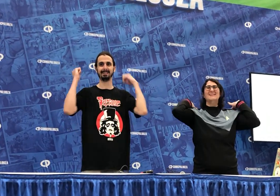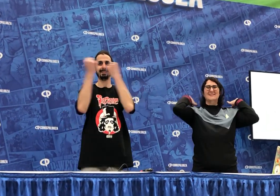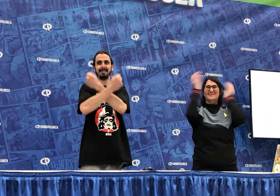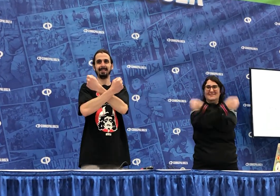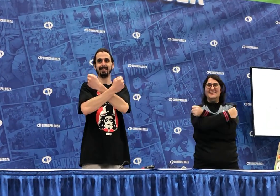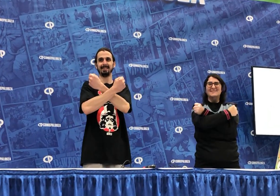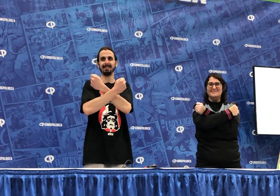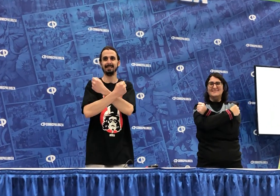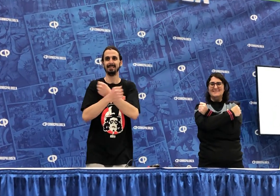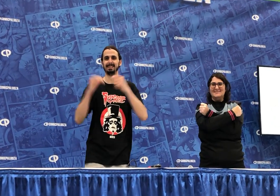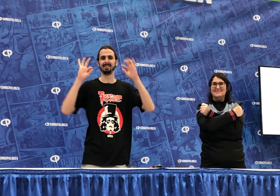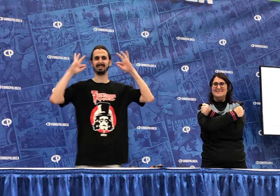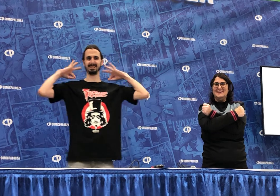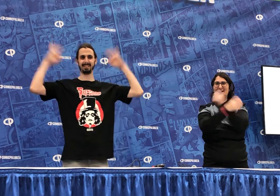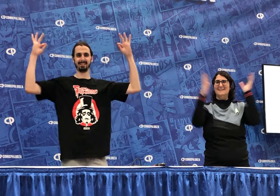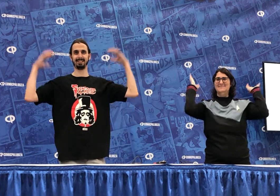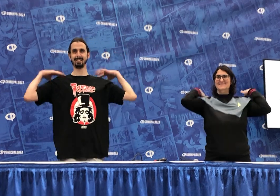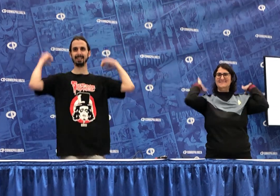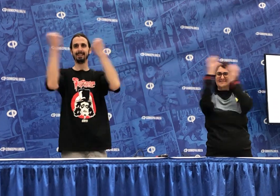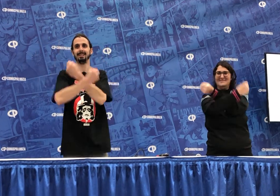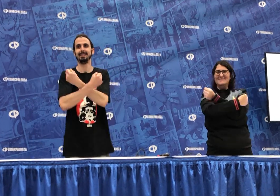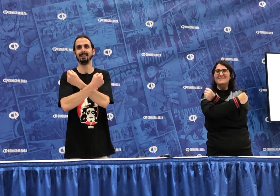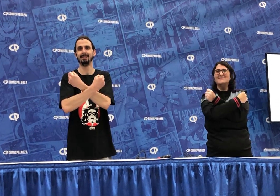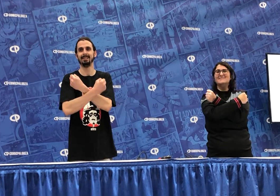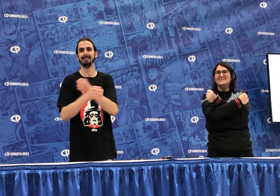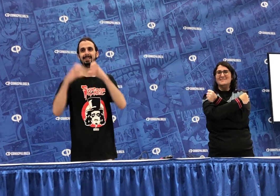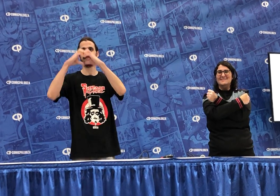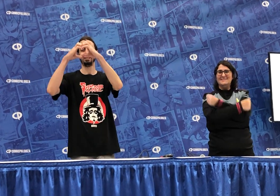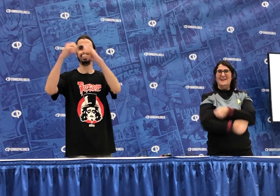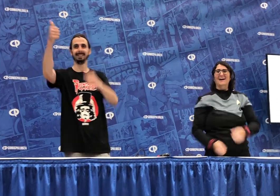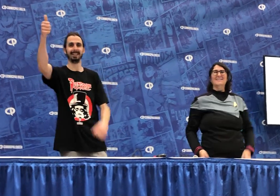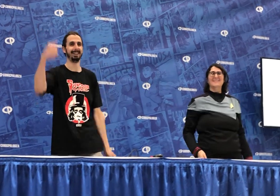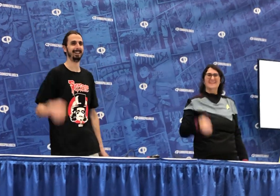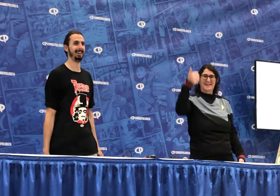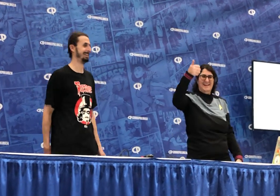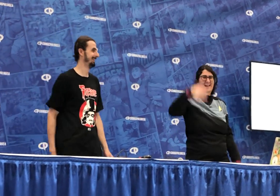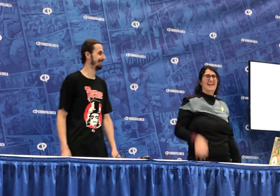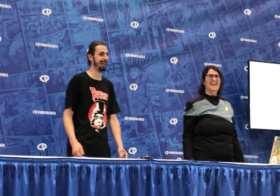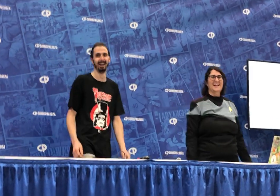Yeah, exactly, because you're pulling out his swords. You got it. Thank you.